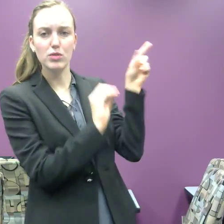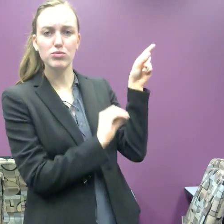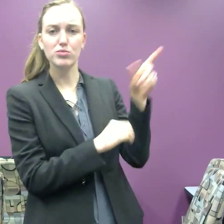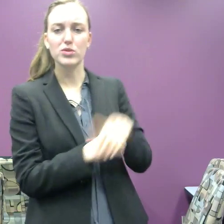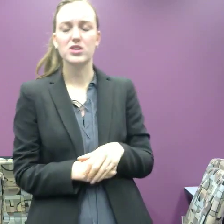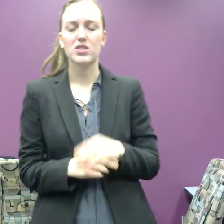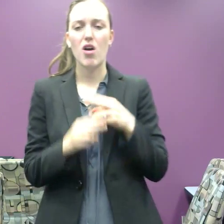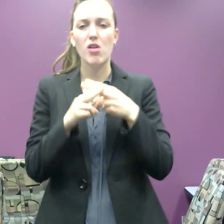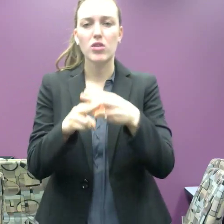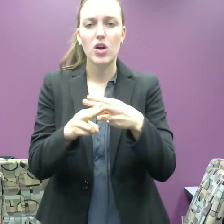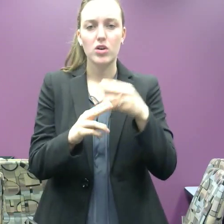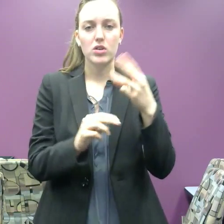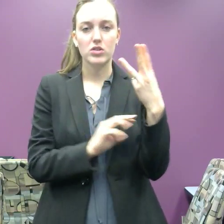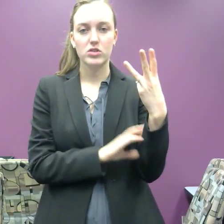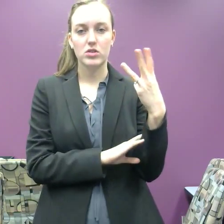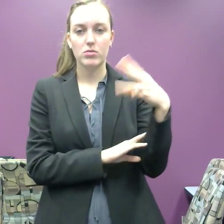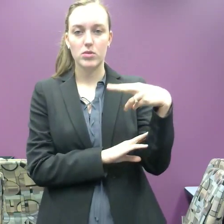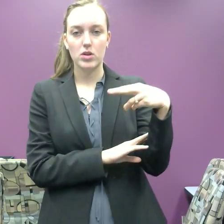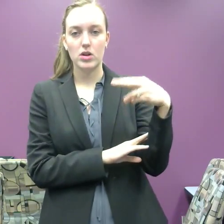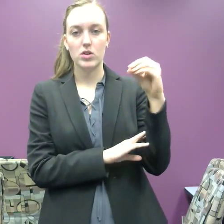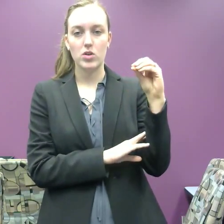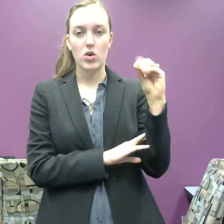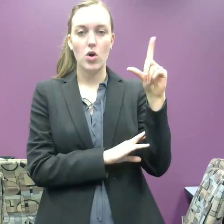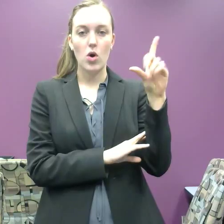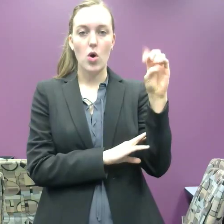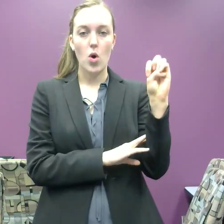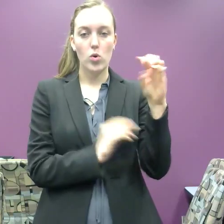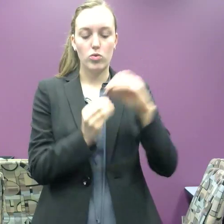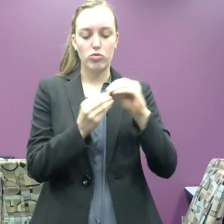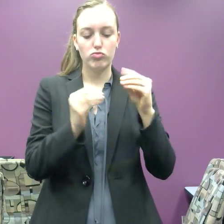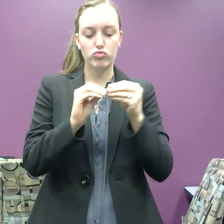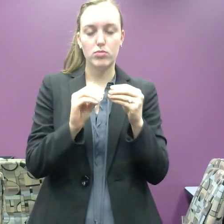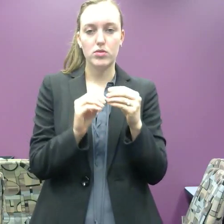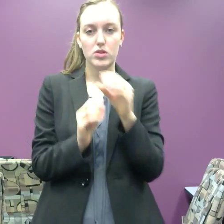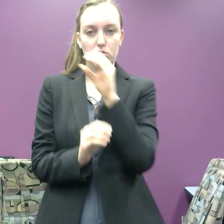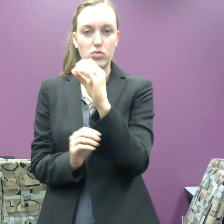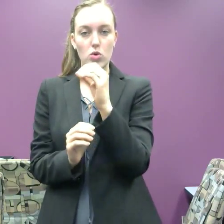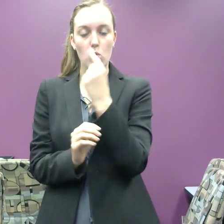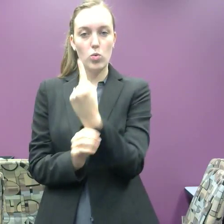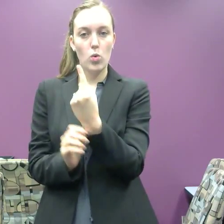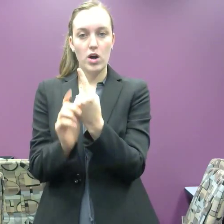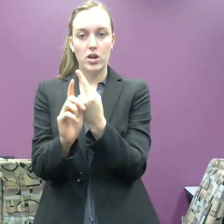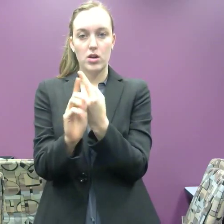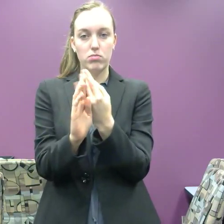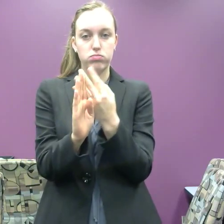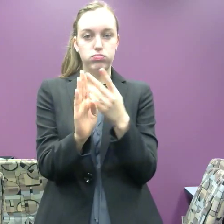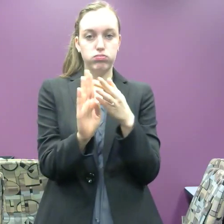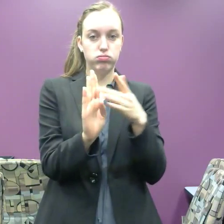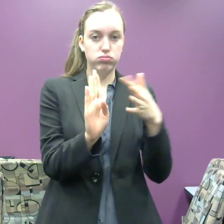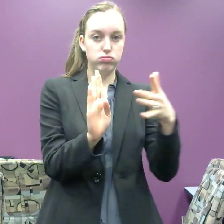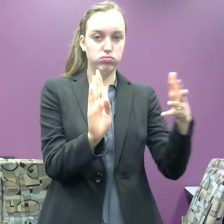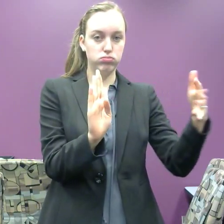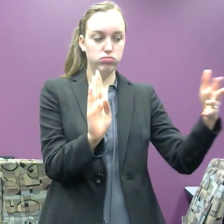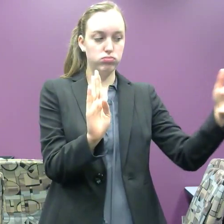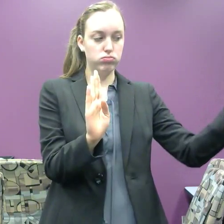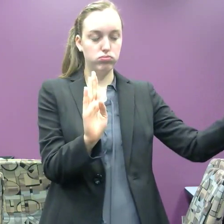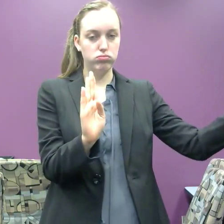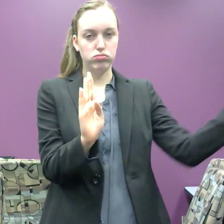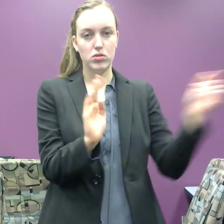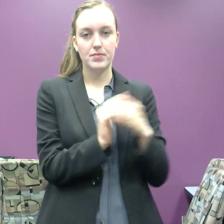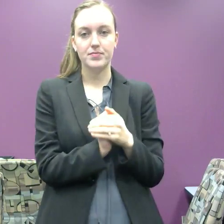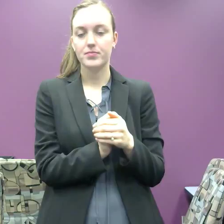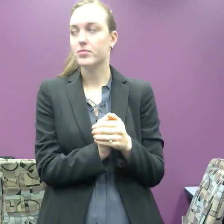4. Keep going, 5, 6, 7, 8, indefinitely. If you just look at the numbers that are on there without the 0,